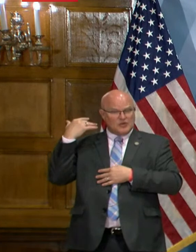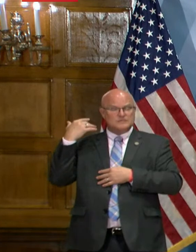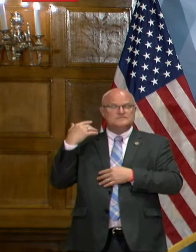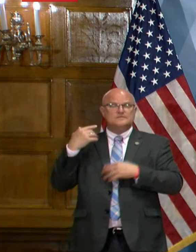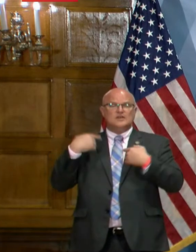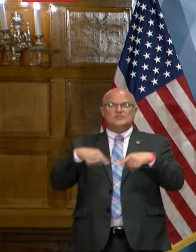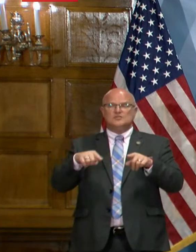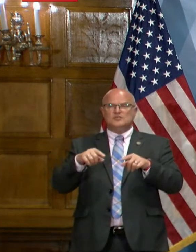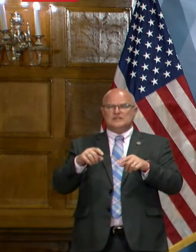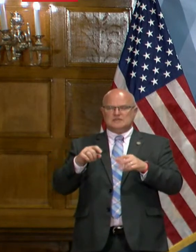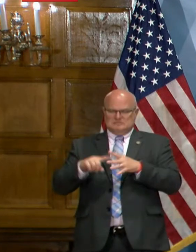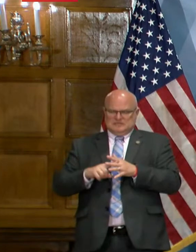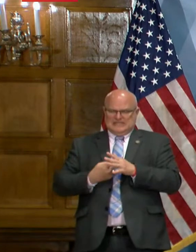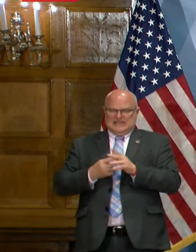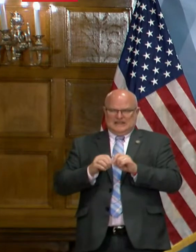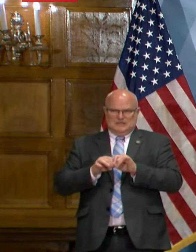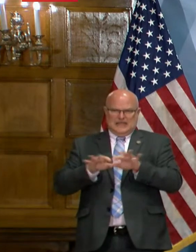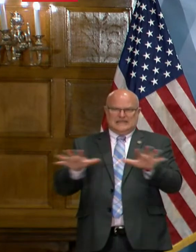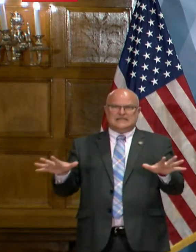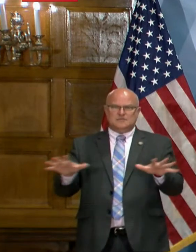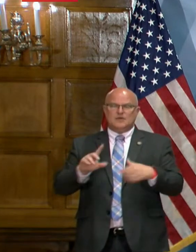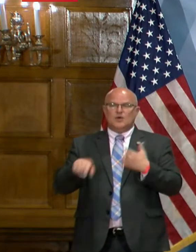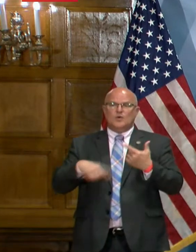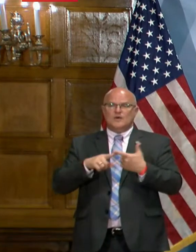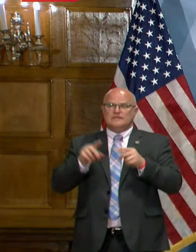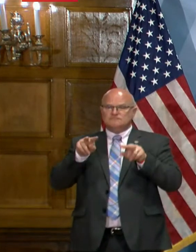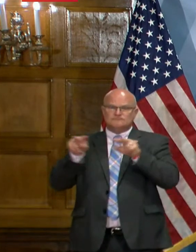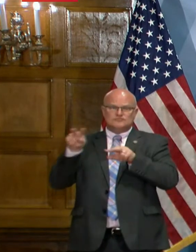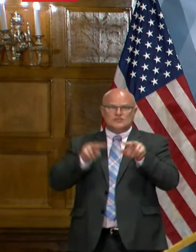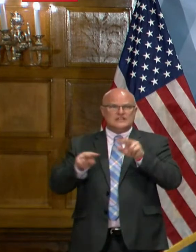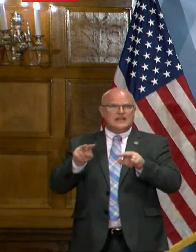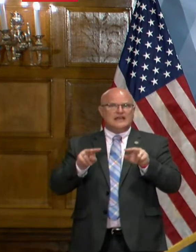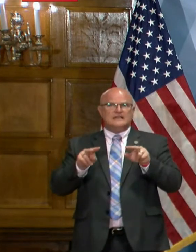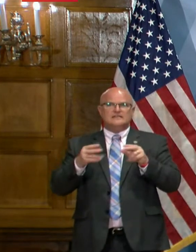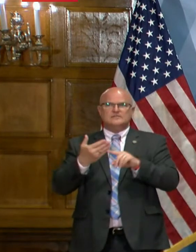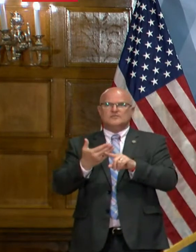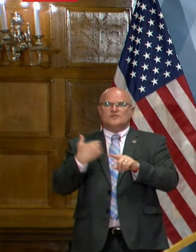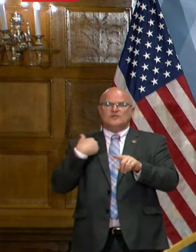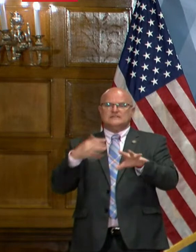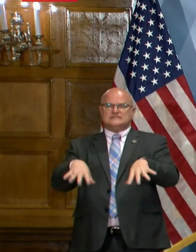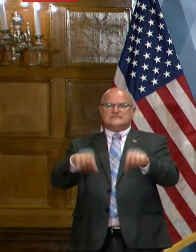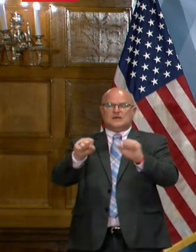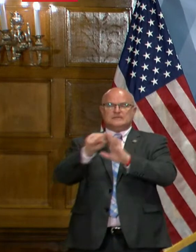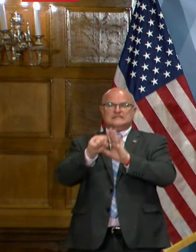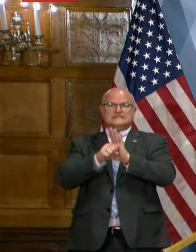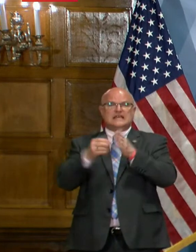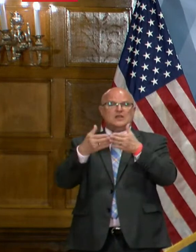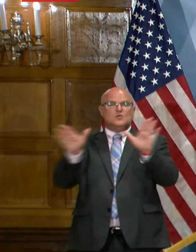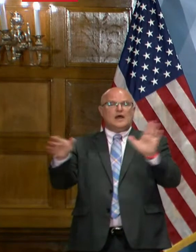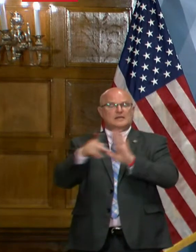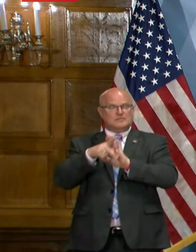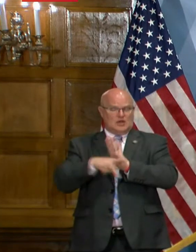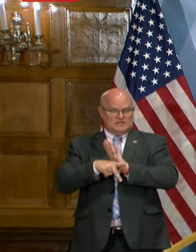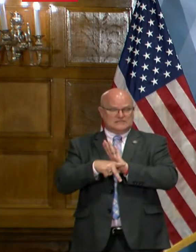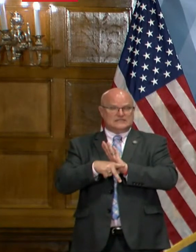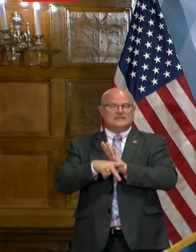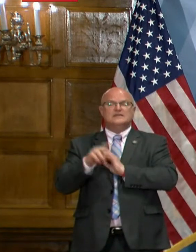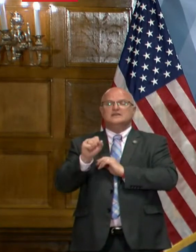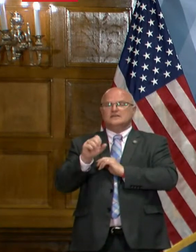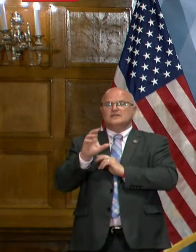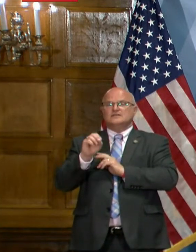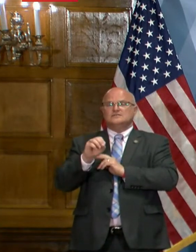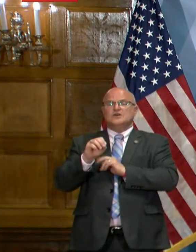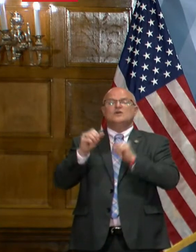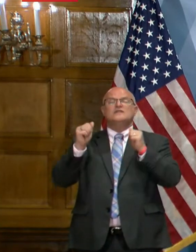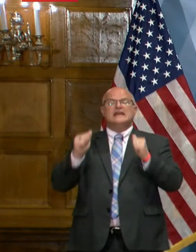ago during the early days of the pandemic when they were looking at it, and that was prior to us adopting a statewide policy on it. And so